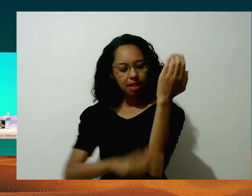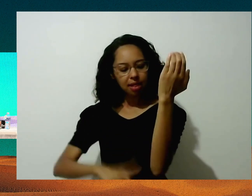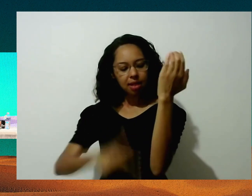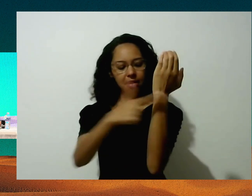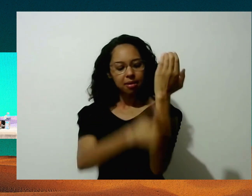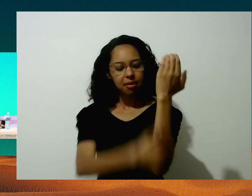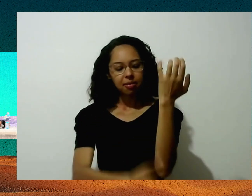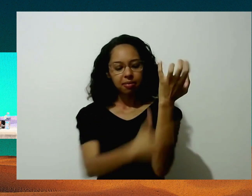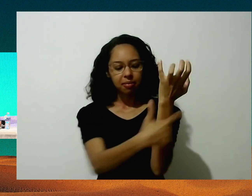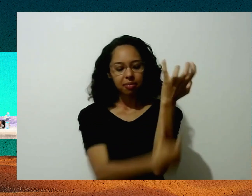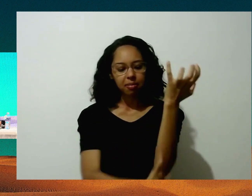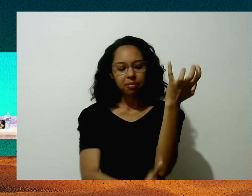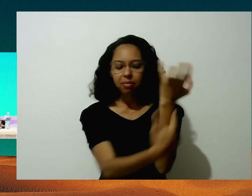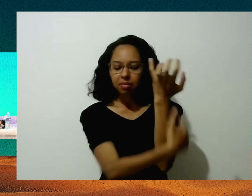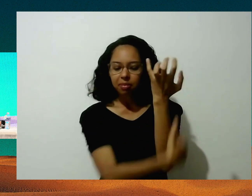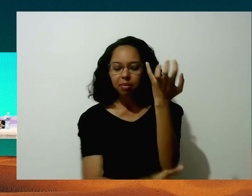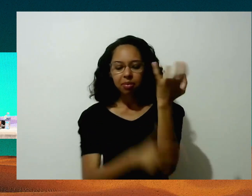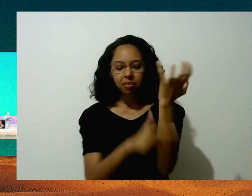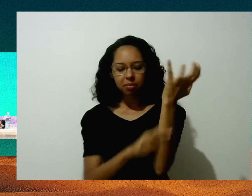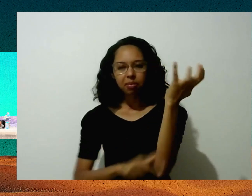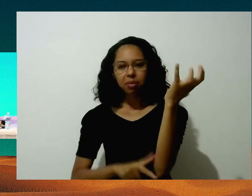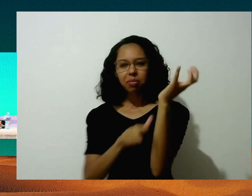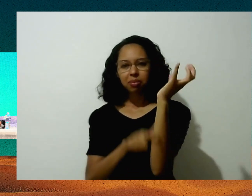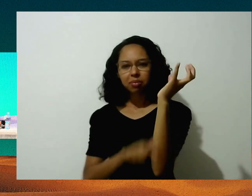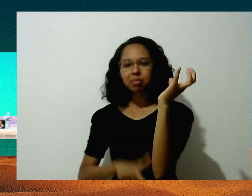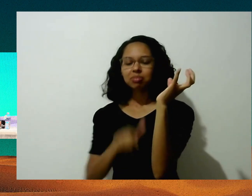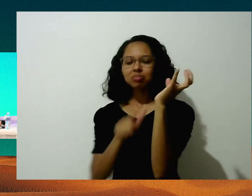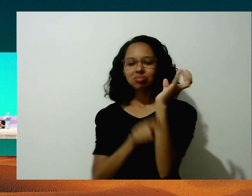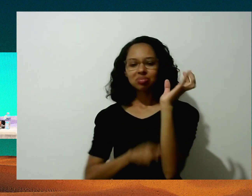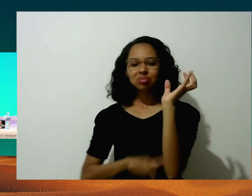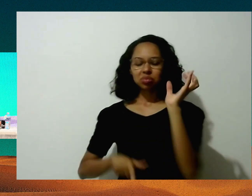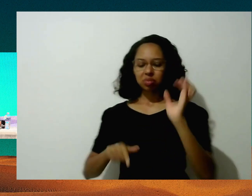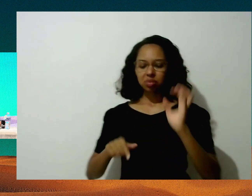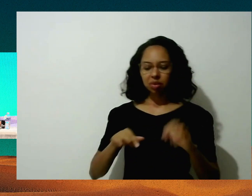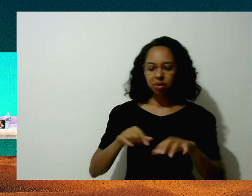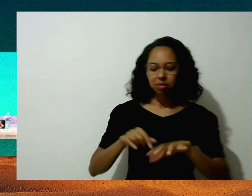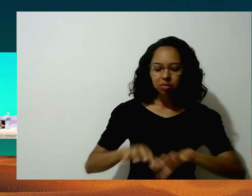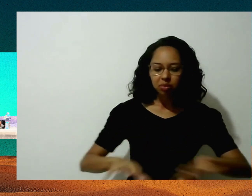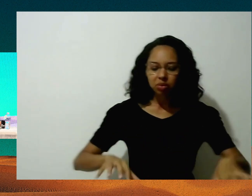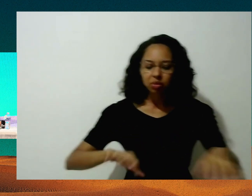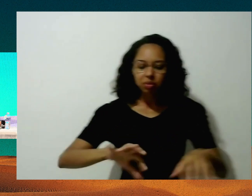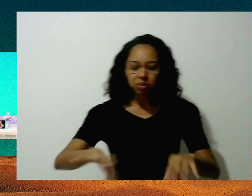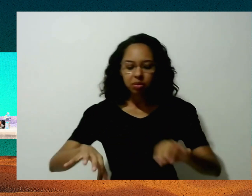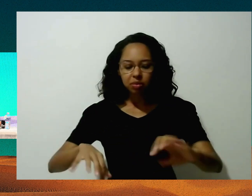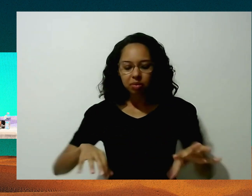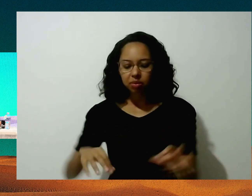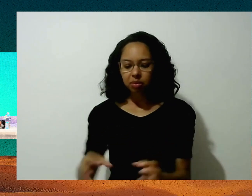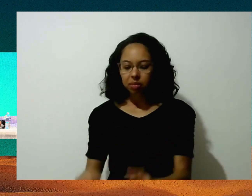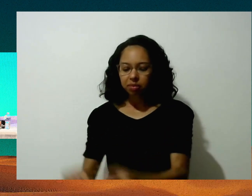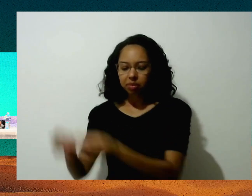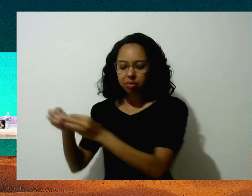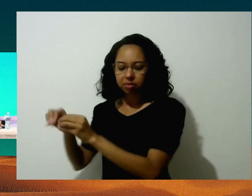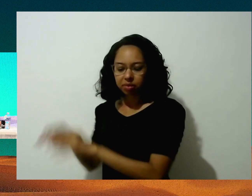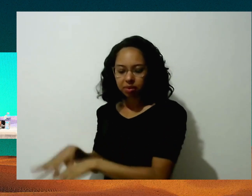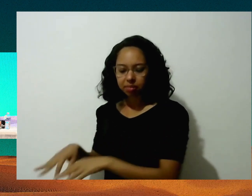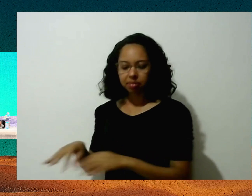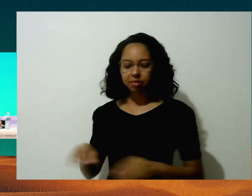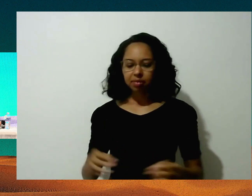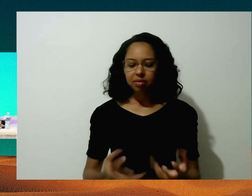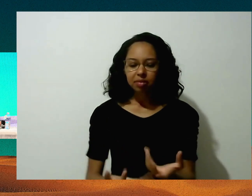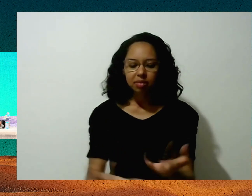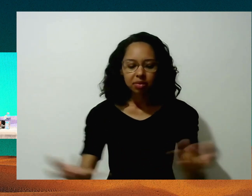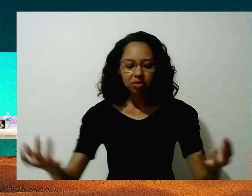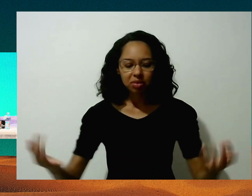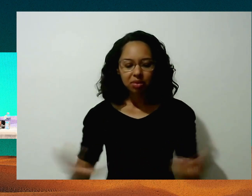daninhas, coisas que concorrem com a lavoura nossa. So now we have to toil the